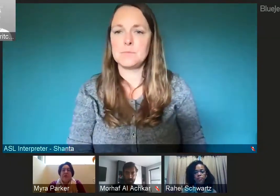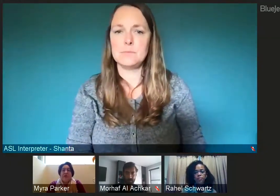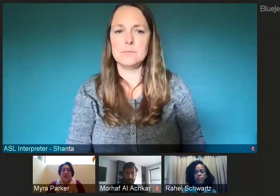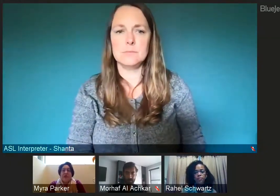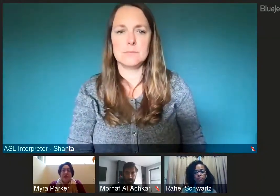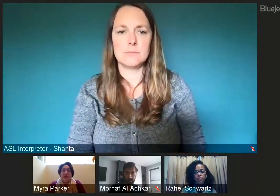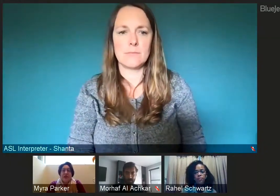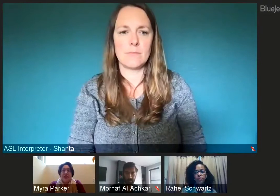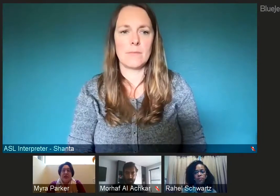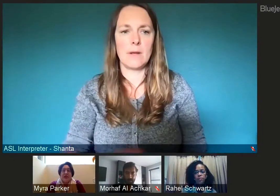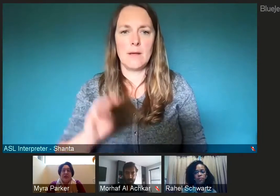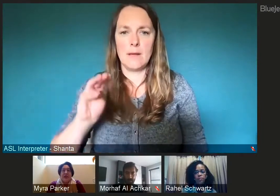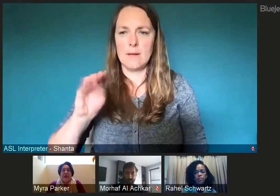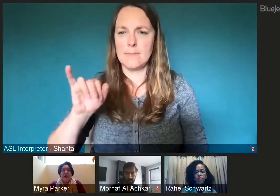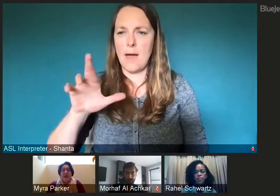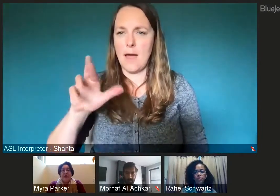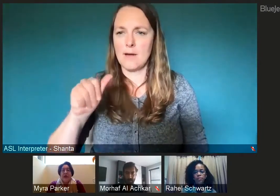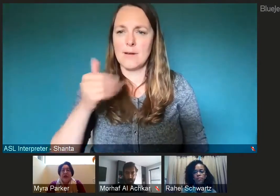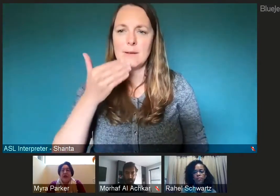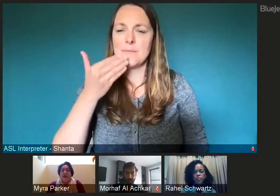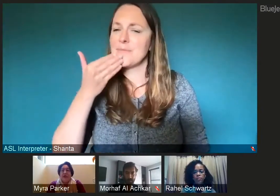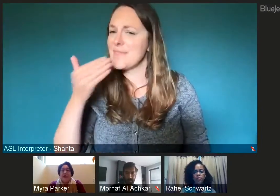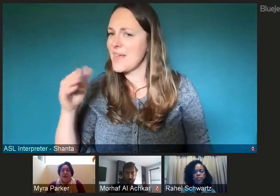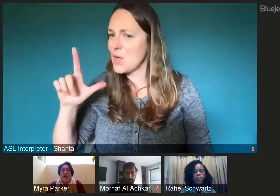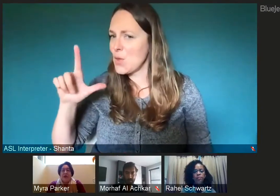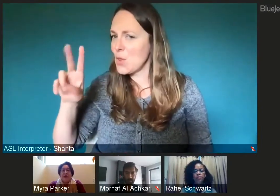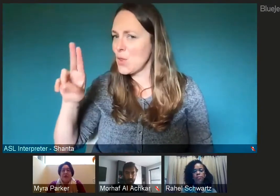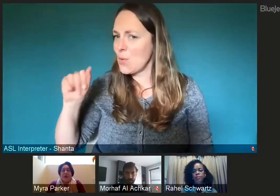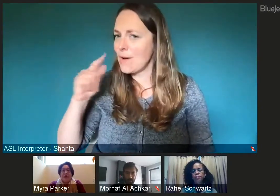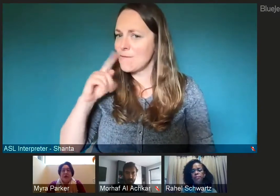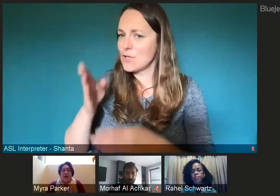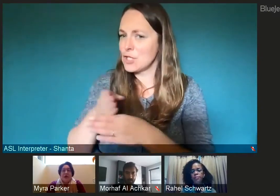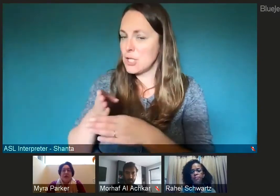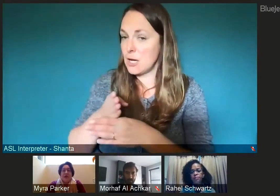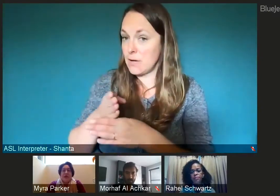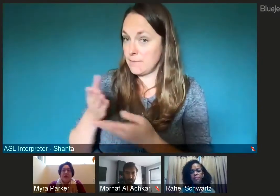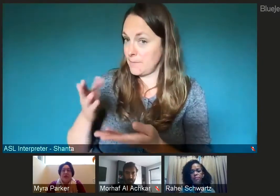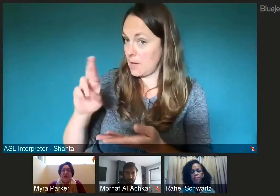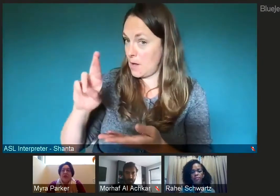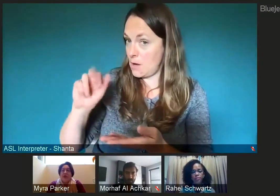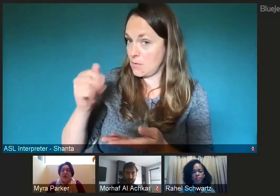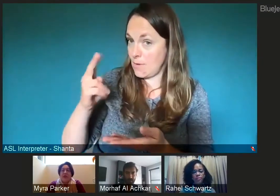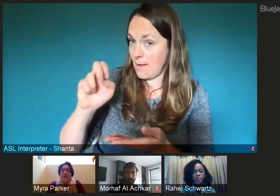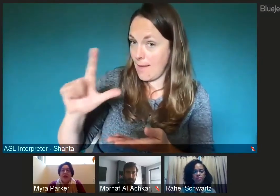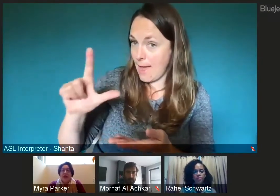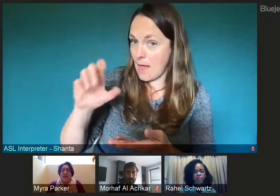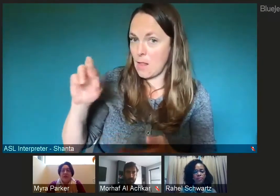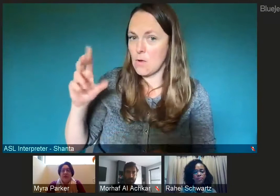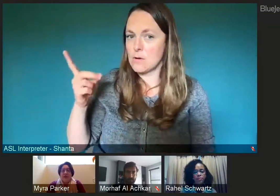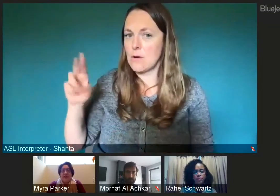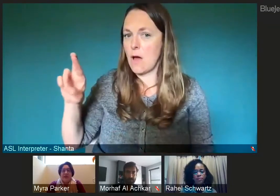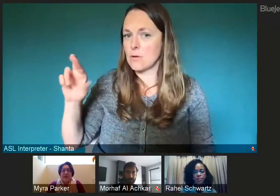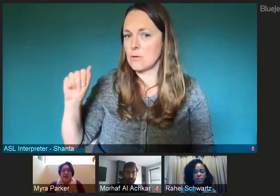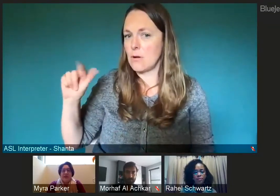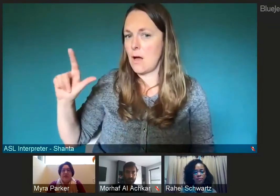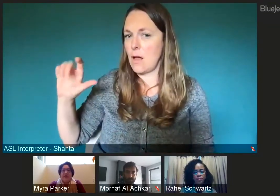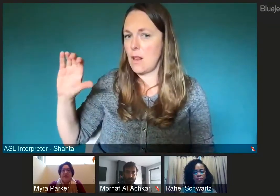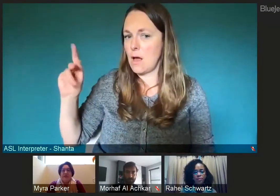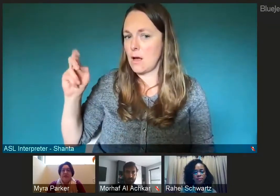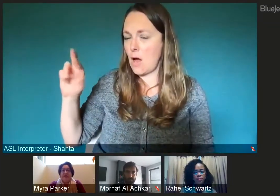Thank you so much for sharing that, Lua. Rahel or Dr. Al-Ashkar, do you have any comments to add from your